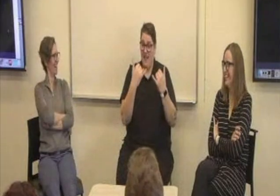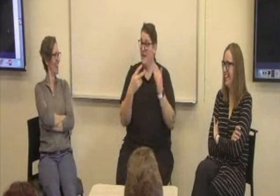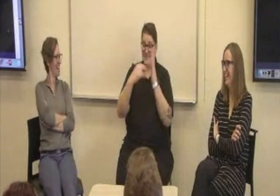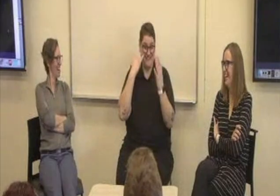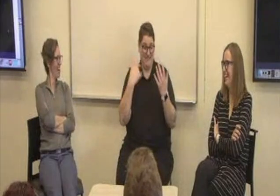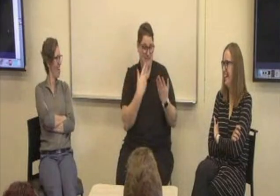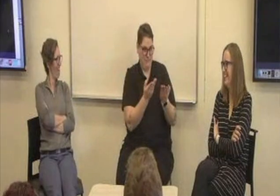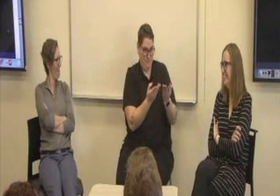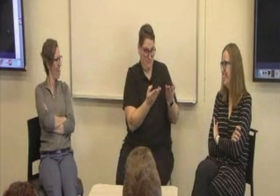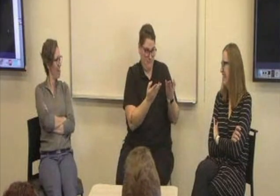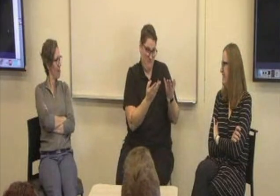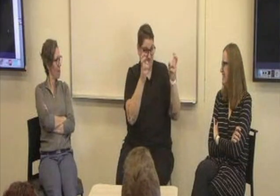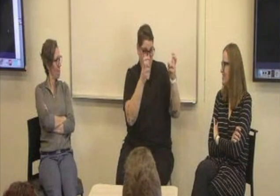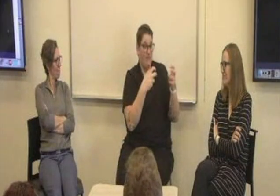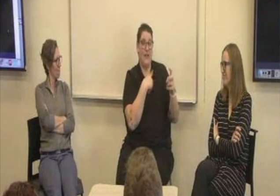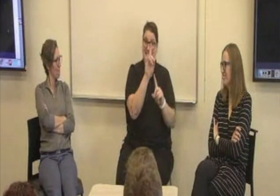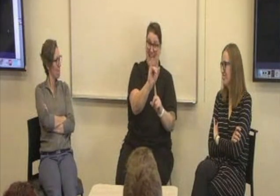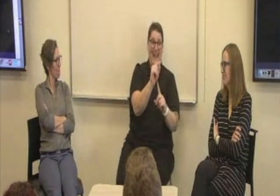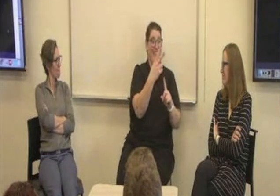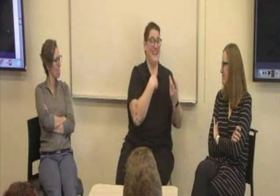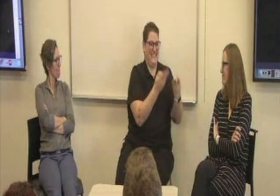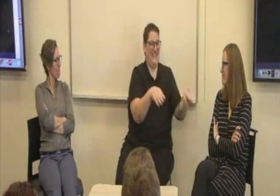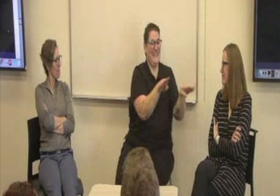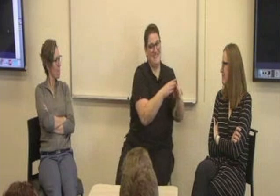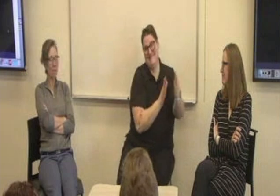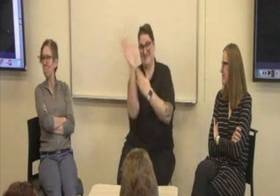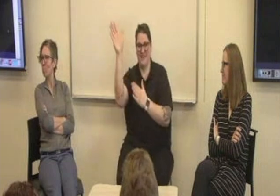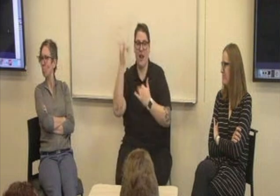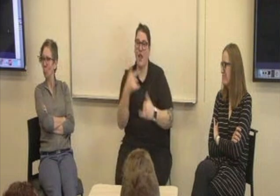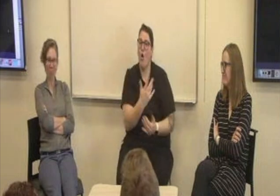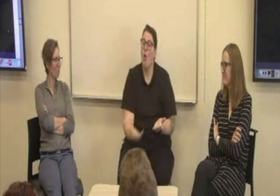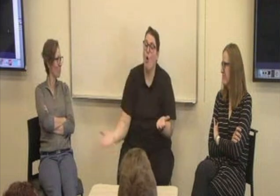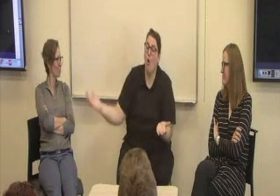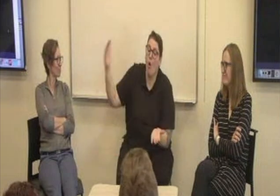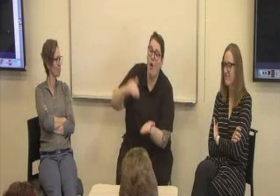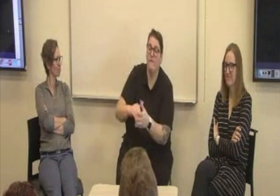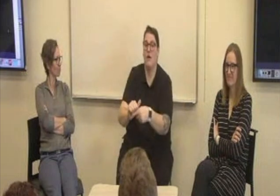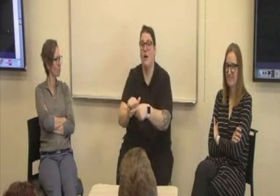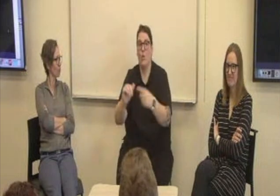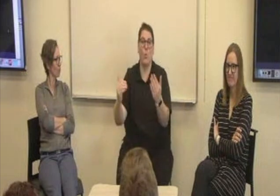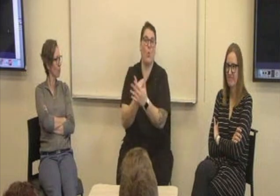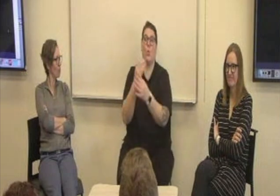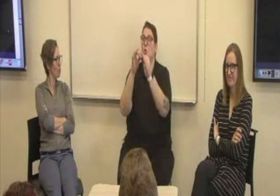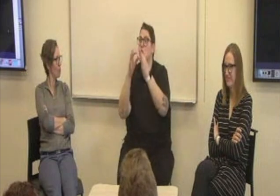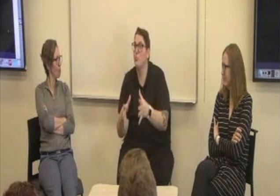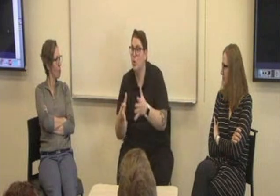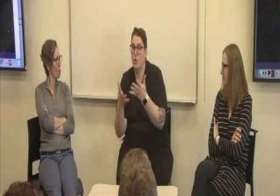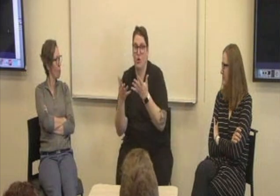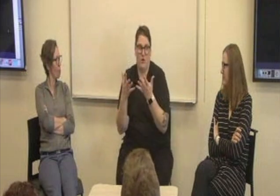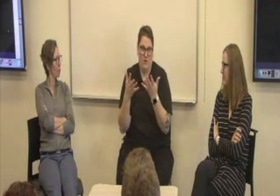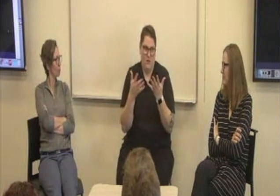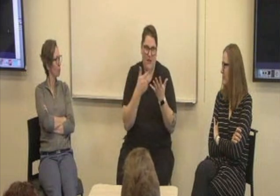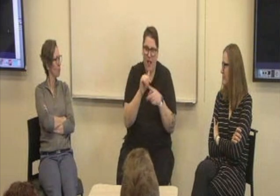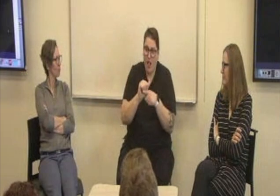Yep, so you're peeking. So that means if I just all of a sudden leave them alone without a